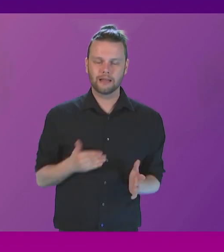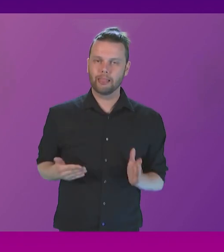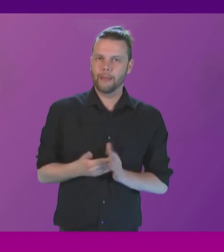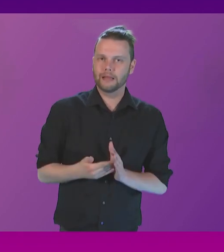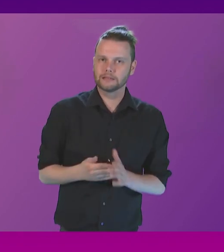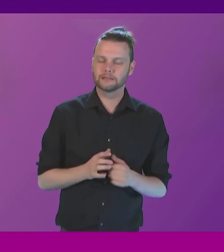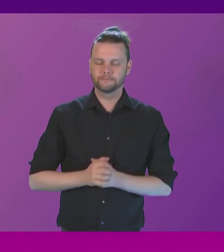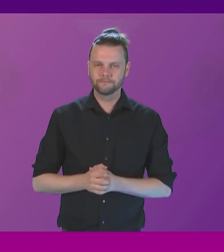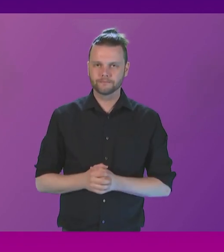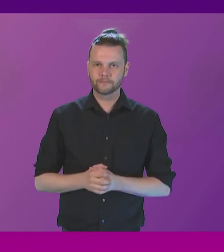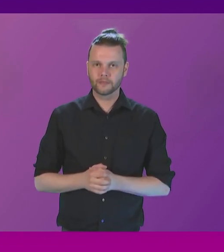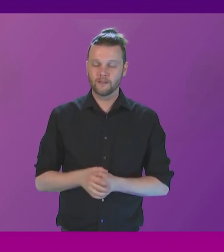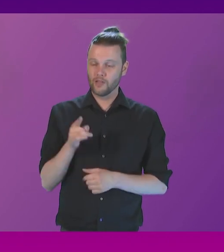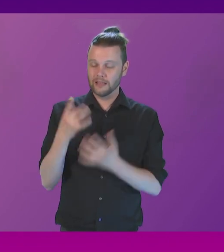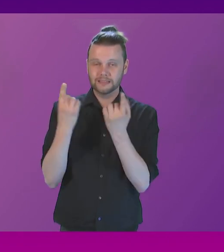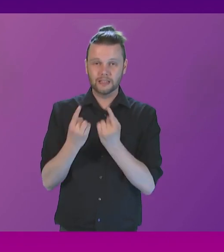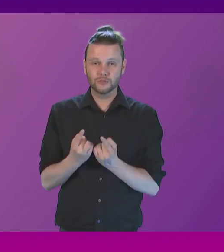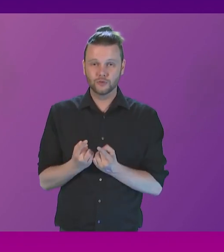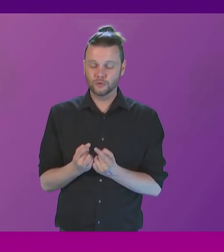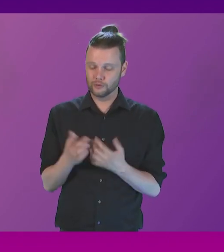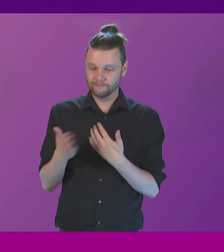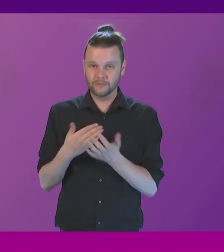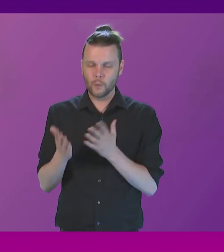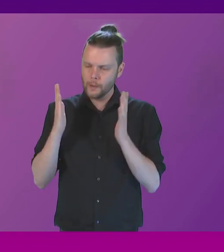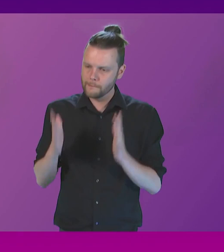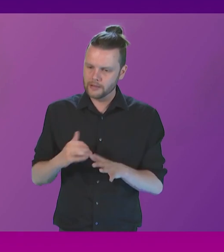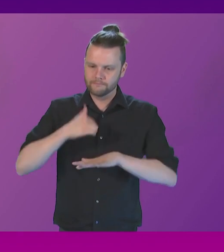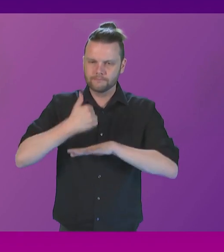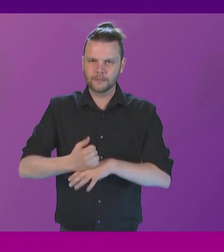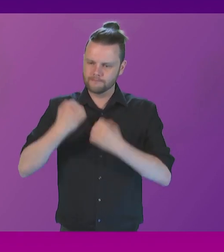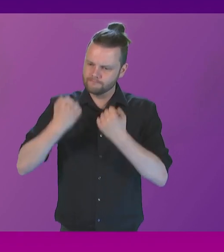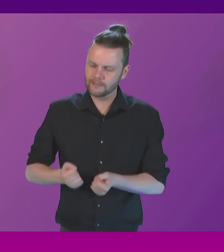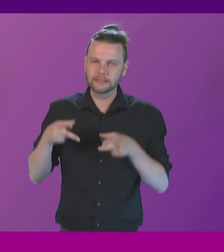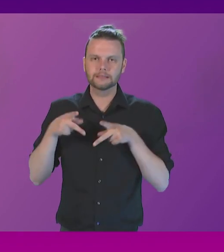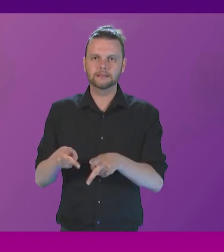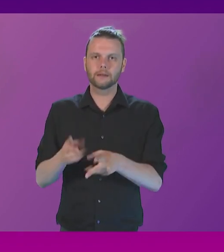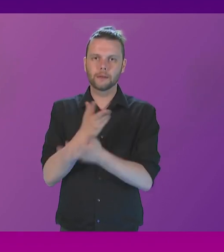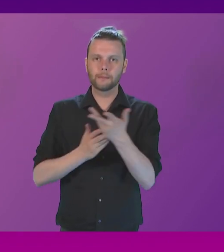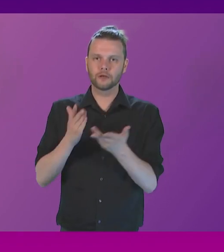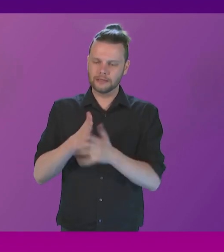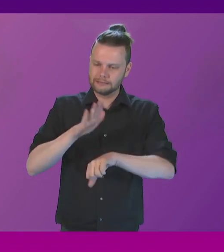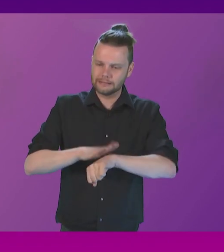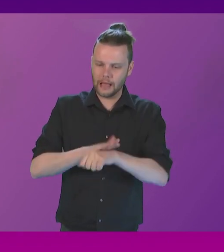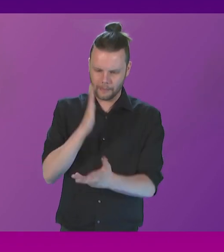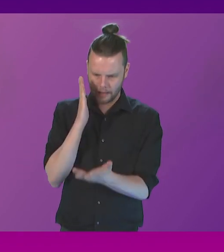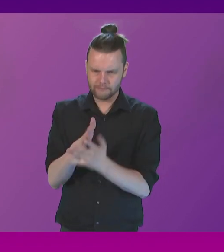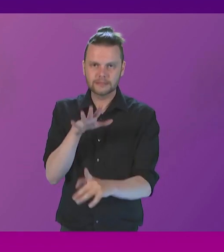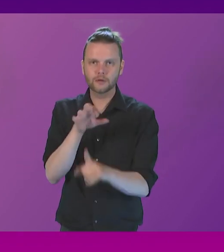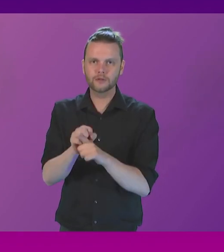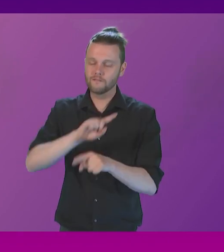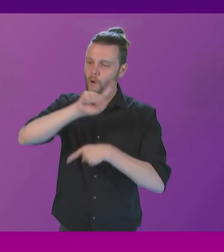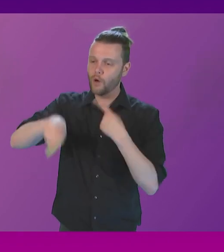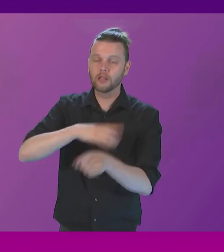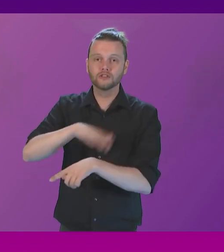To address this pressing issue, we must establish robust systems that guarantee timely and accurate diagnosis for all